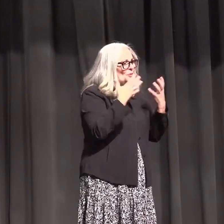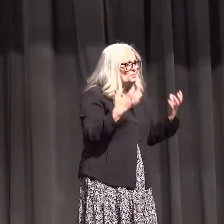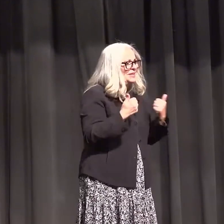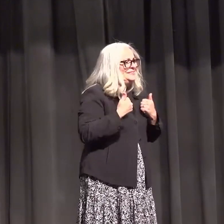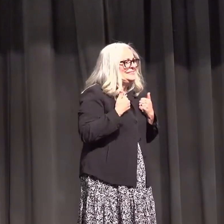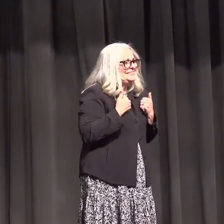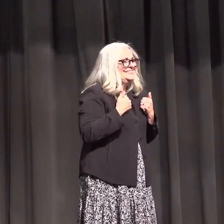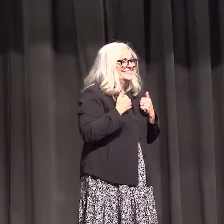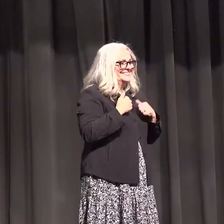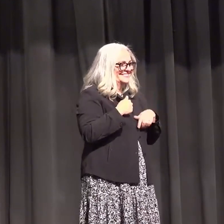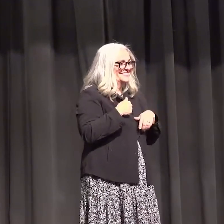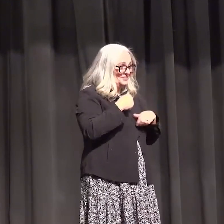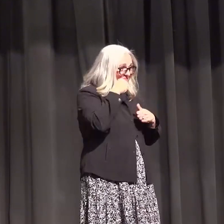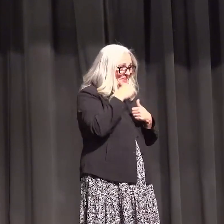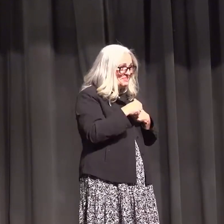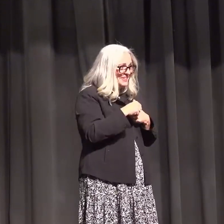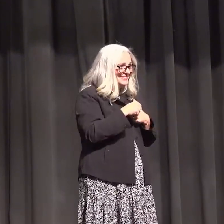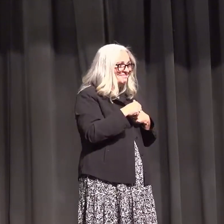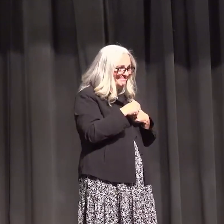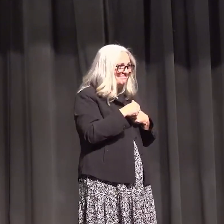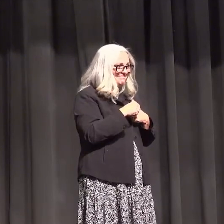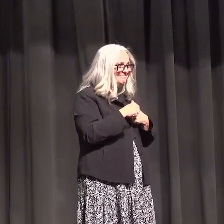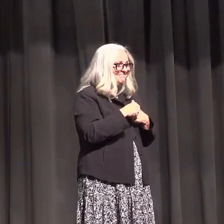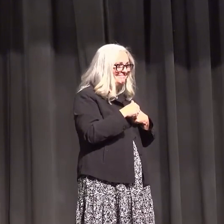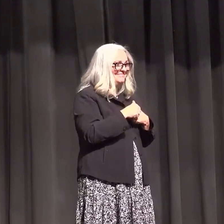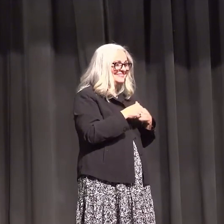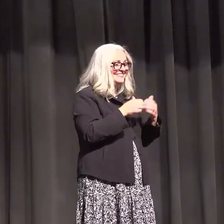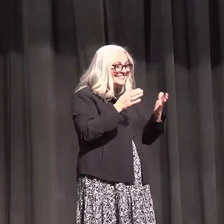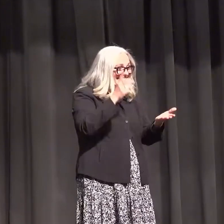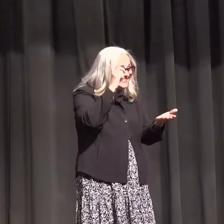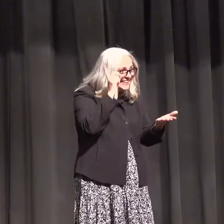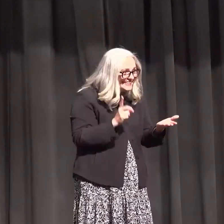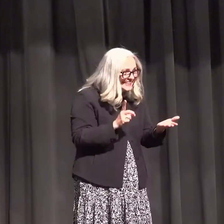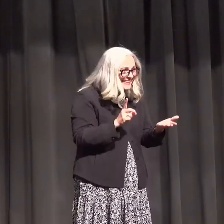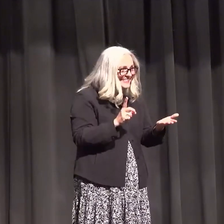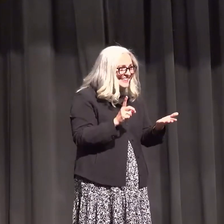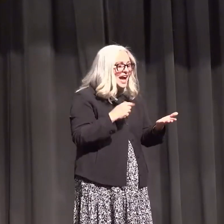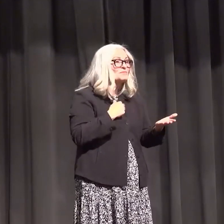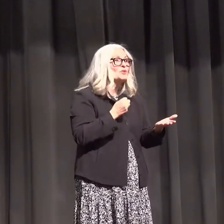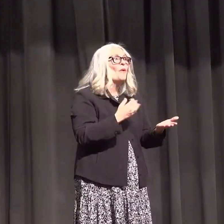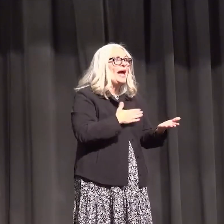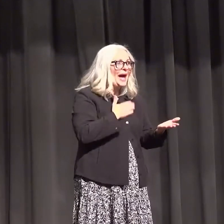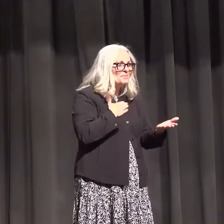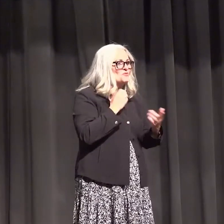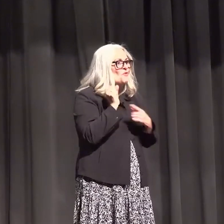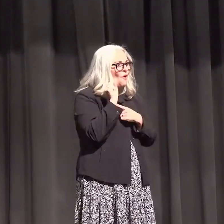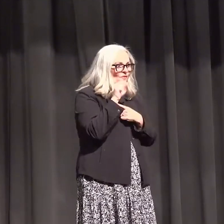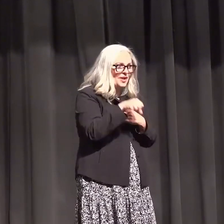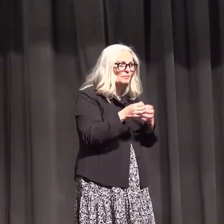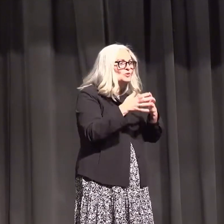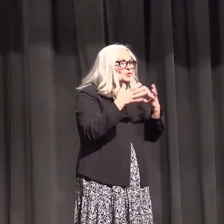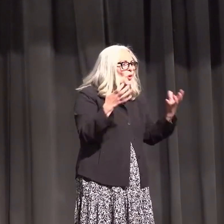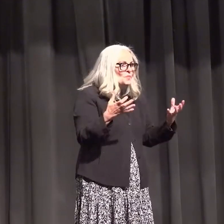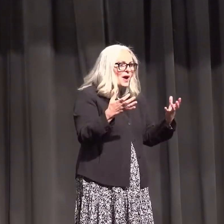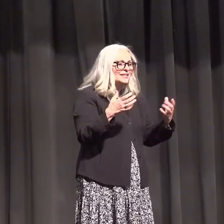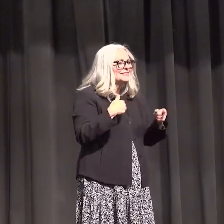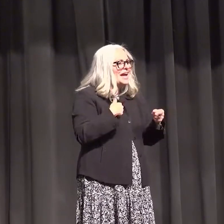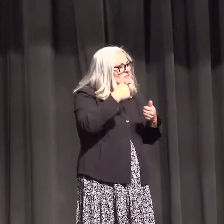wanted you to feel better so much. Do you remember that? And Desi, I'm so happy you have